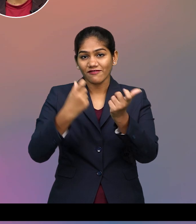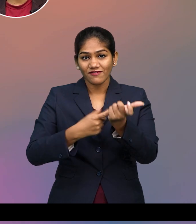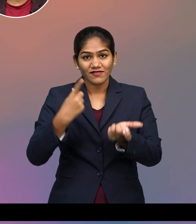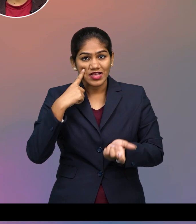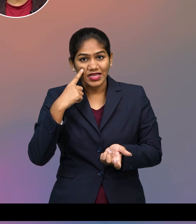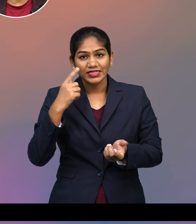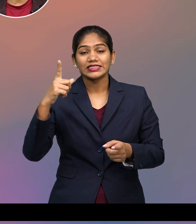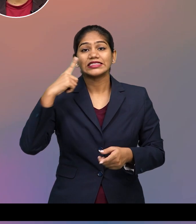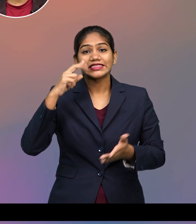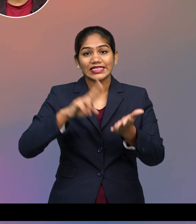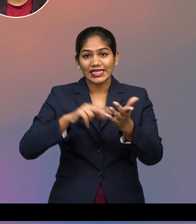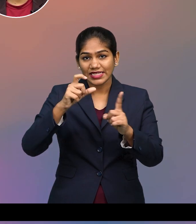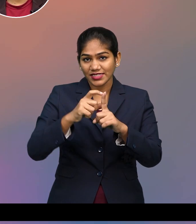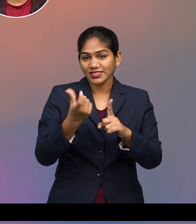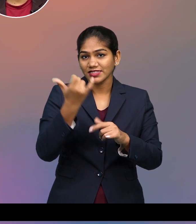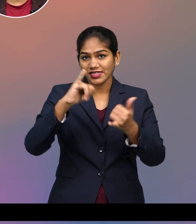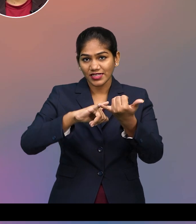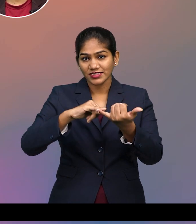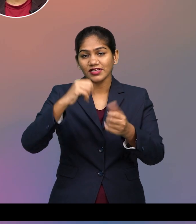Indus Gorge in Kashmir.